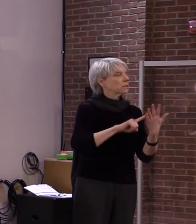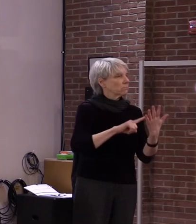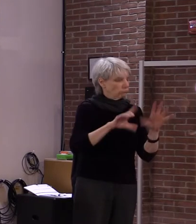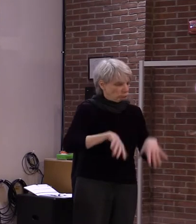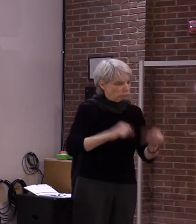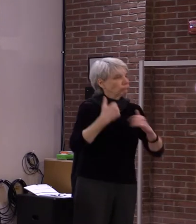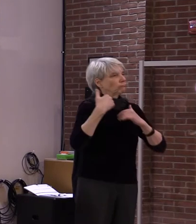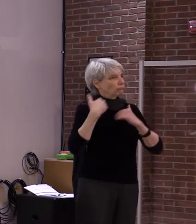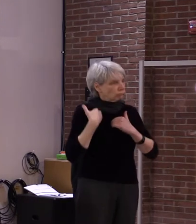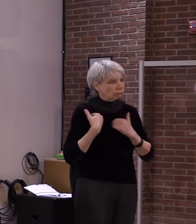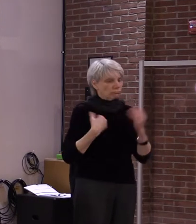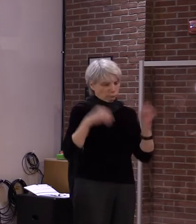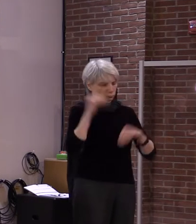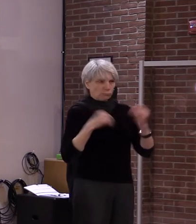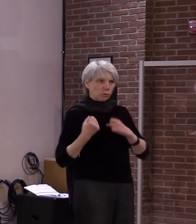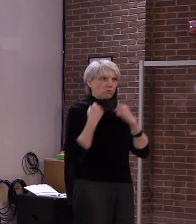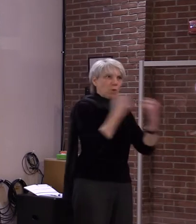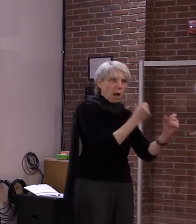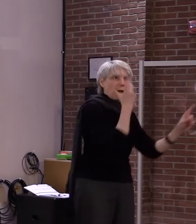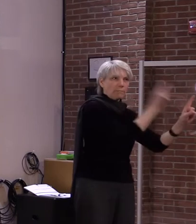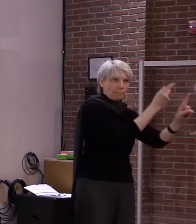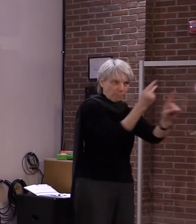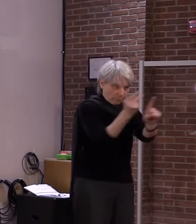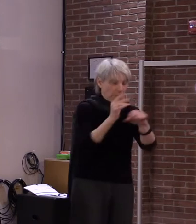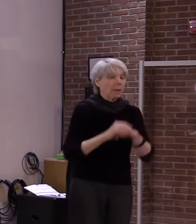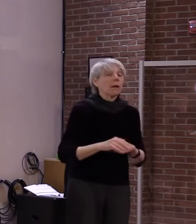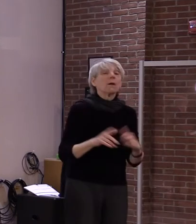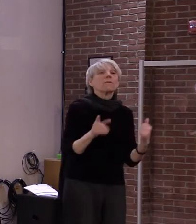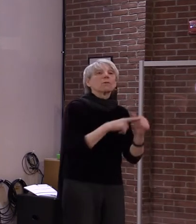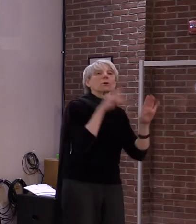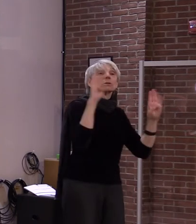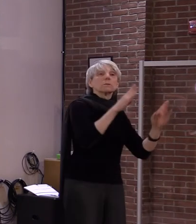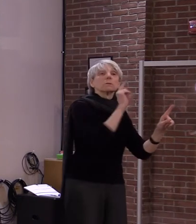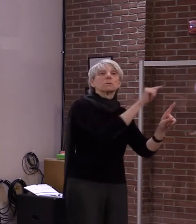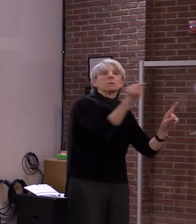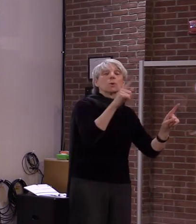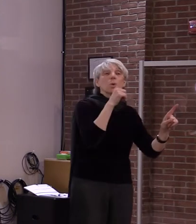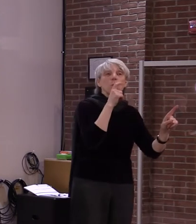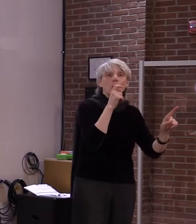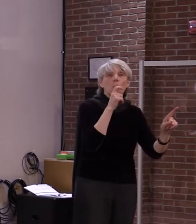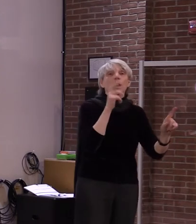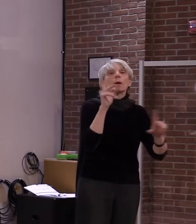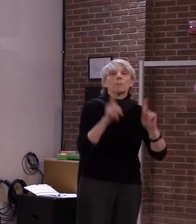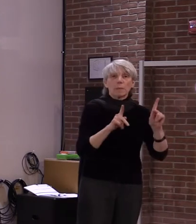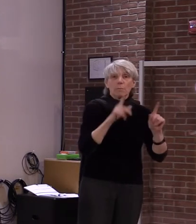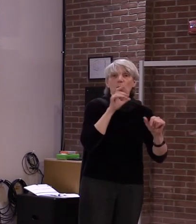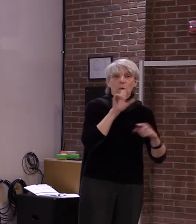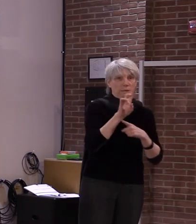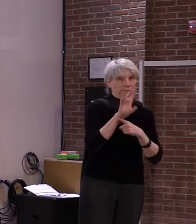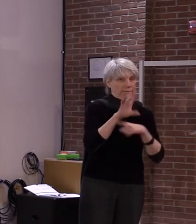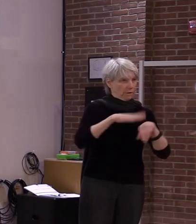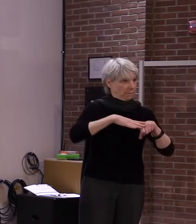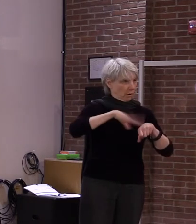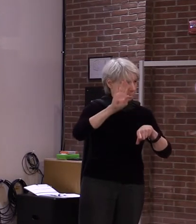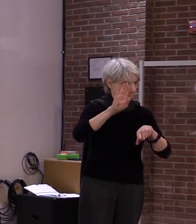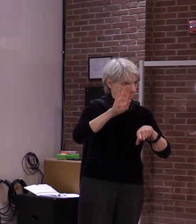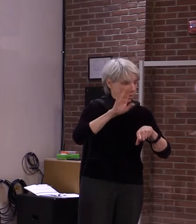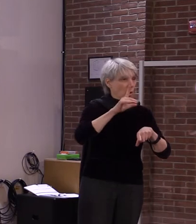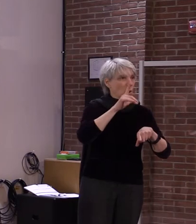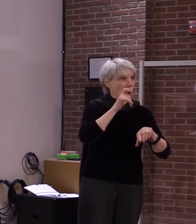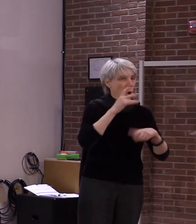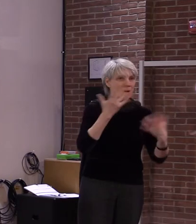the first group of designated recipients includes vermonters in the 75 and older age group who are both